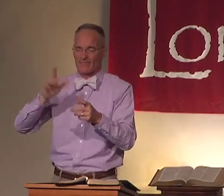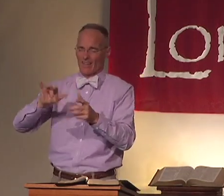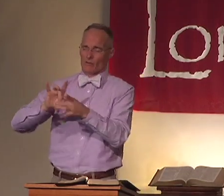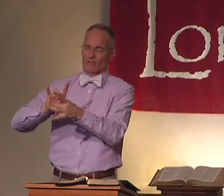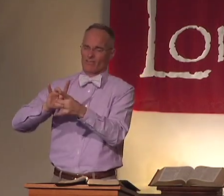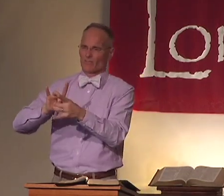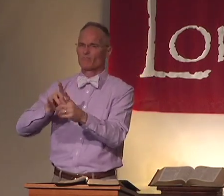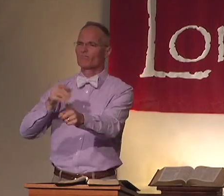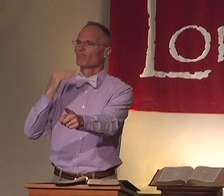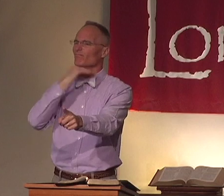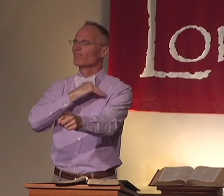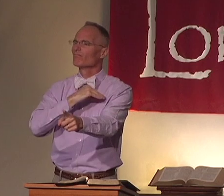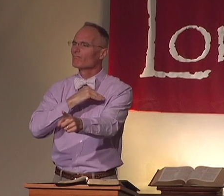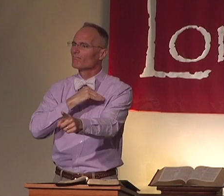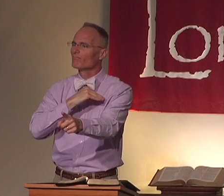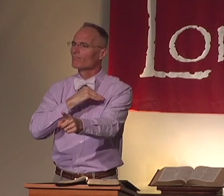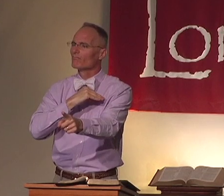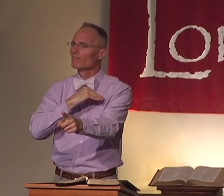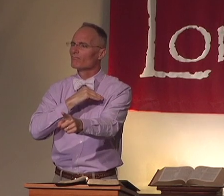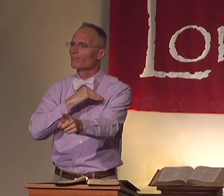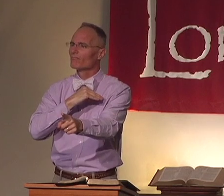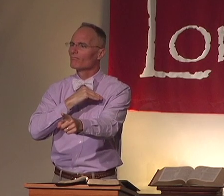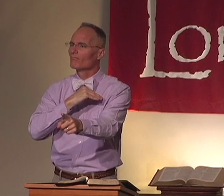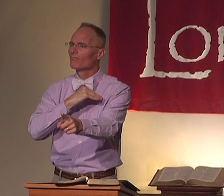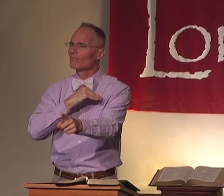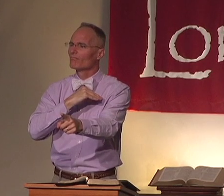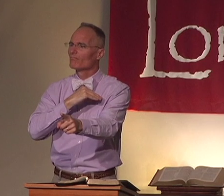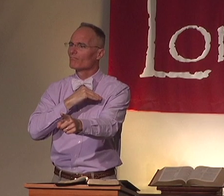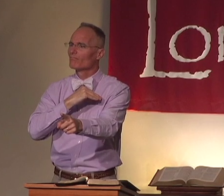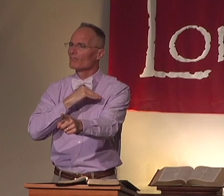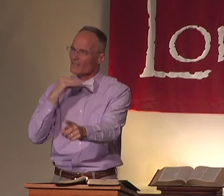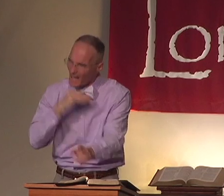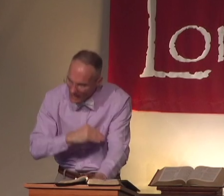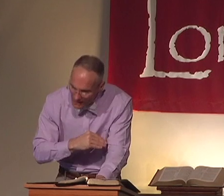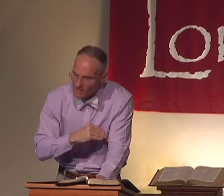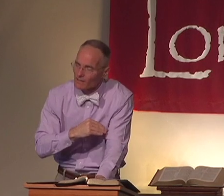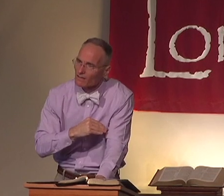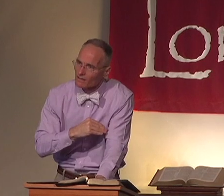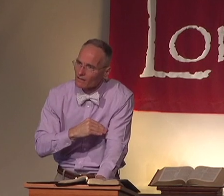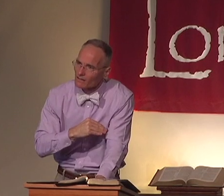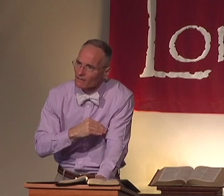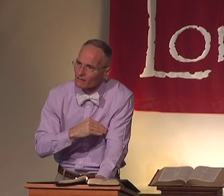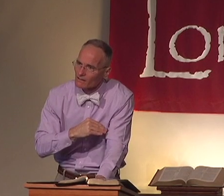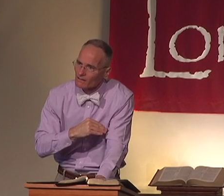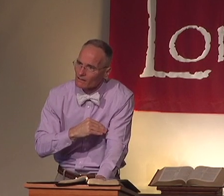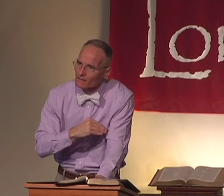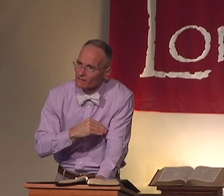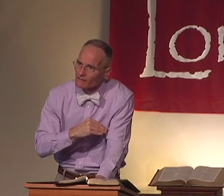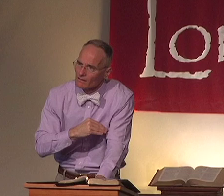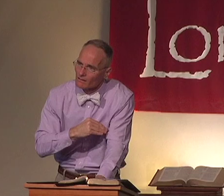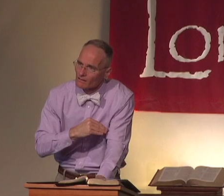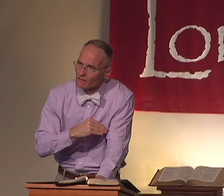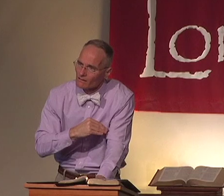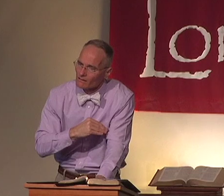mother or sister or whatever, that relationship was all based on a lie. A lie.